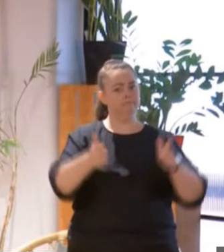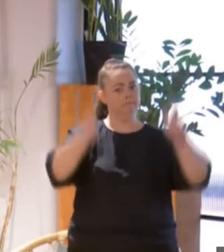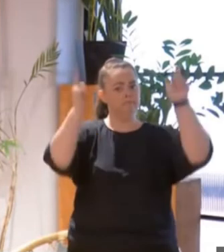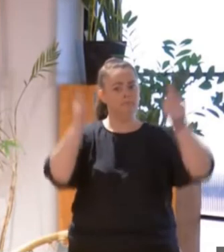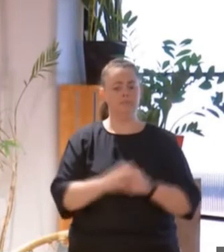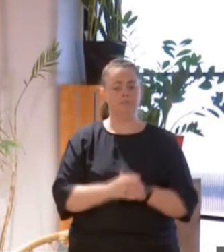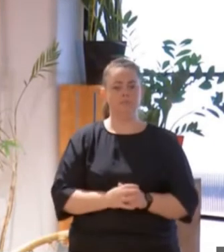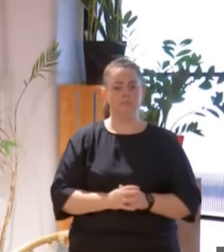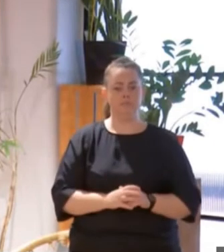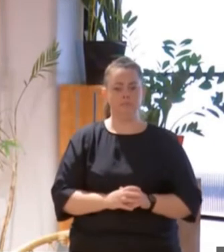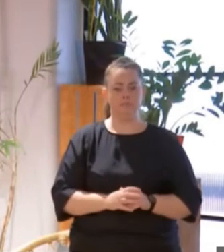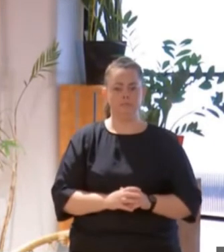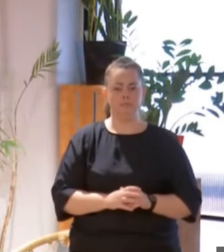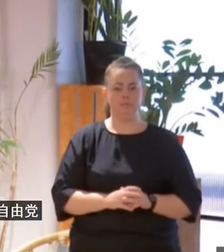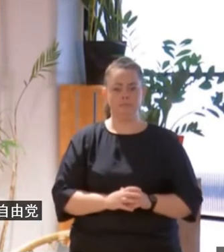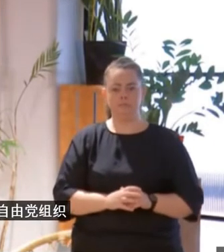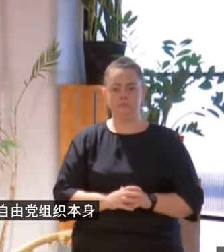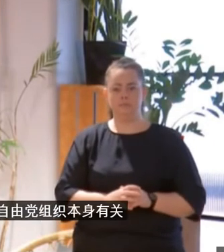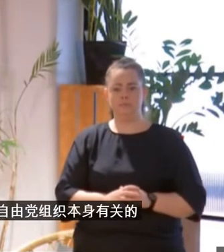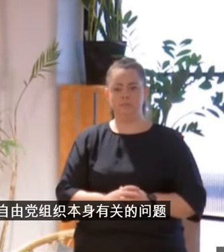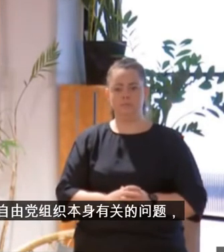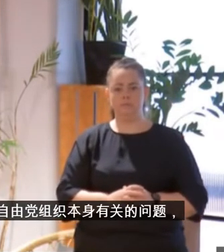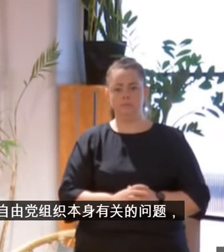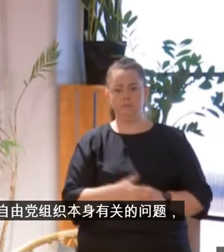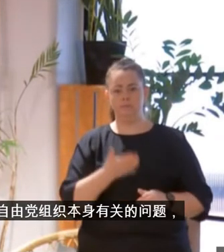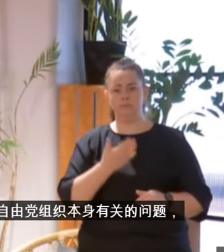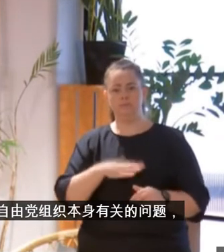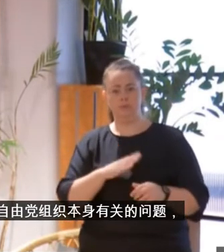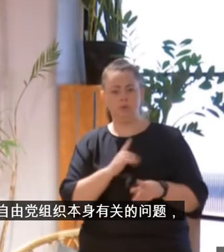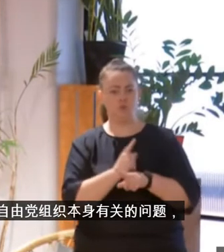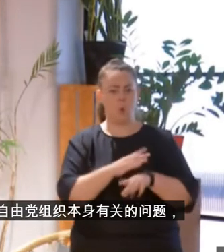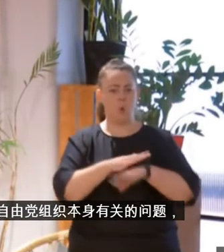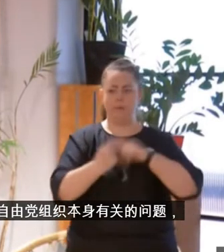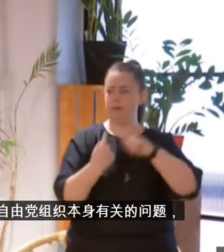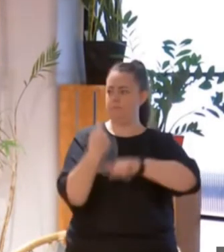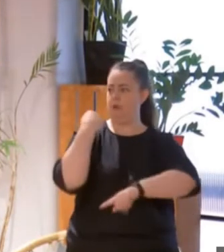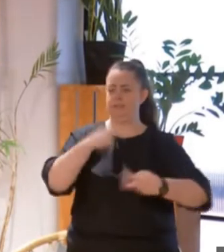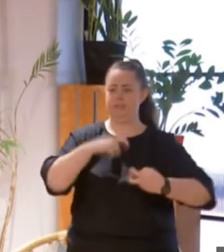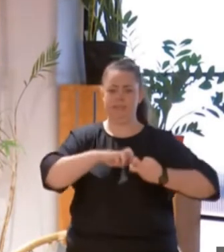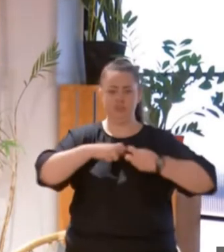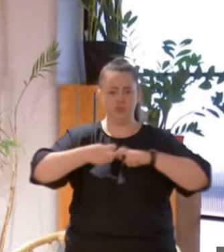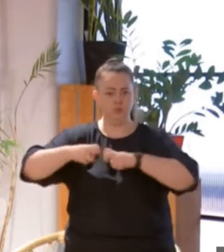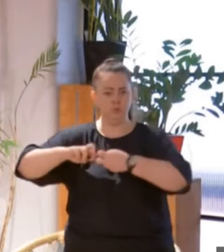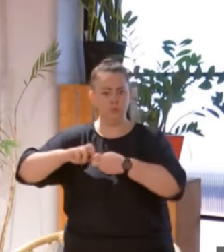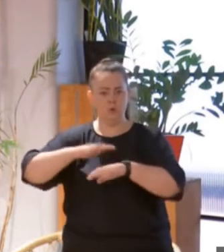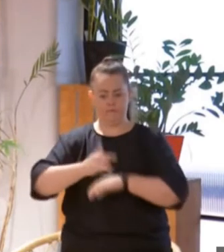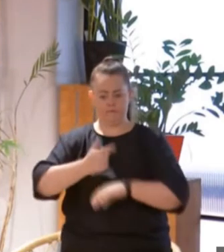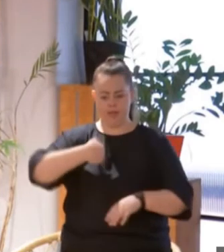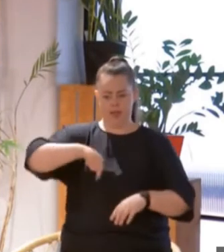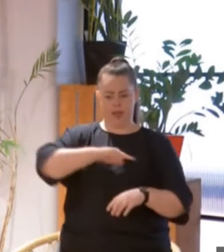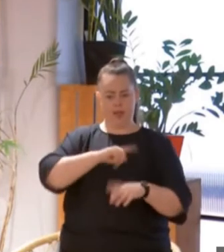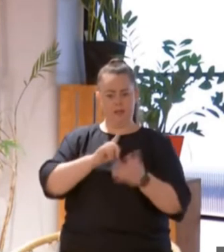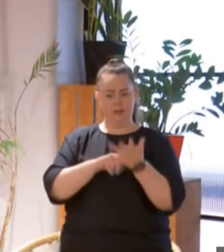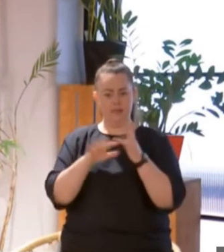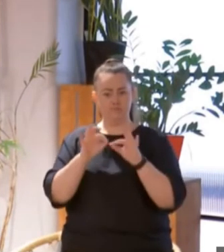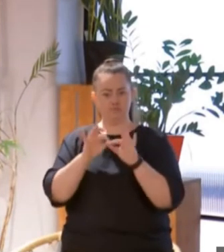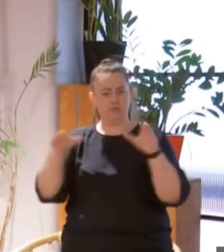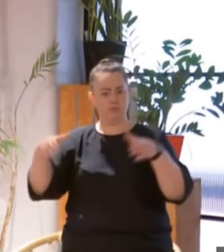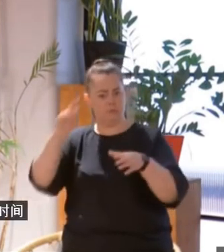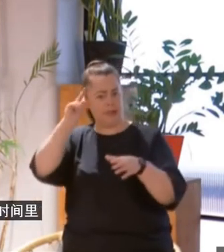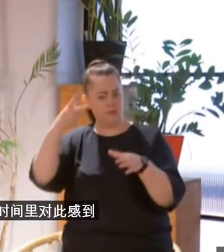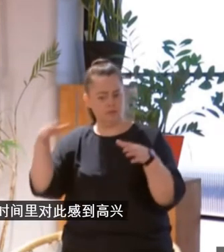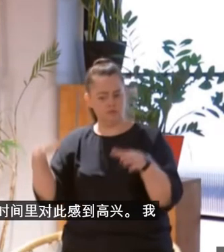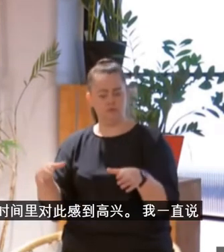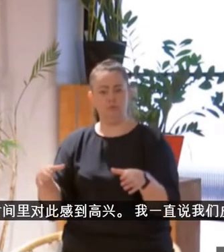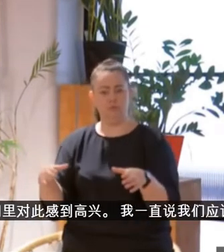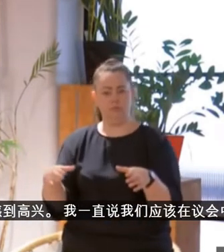If we're going to talk, if we want to rehash the issues of the past in relation to the Liberal Party organisation itself,